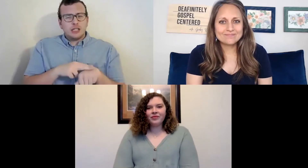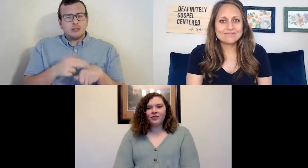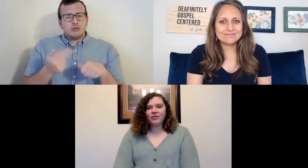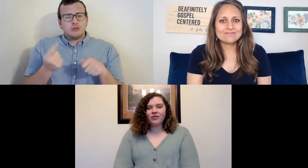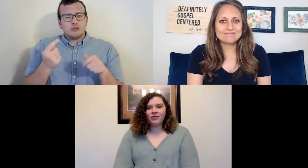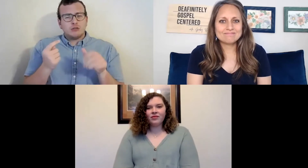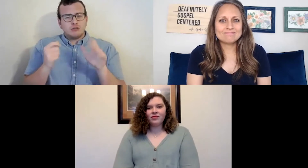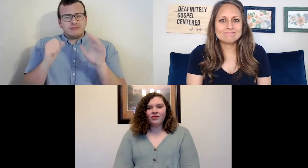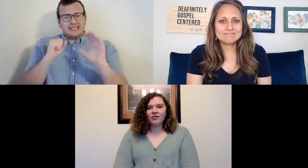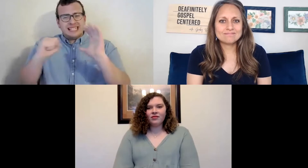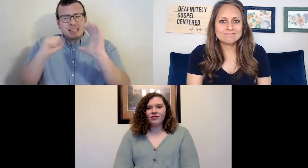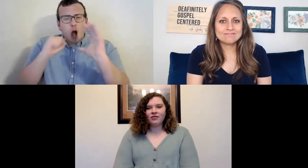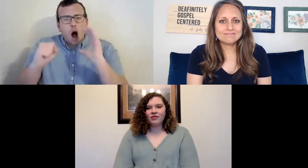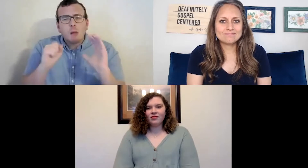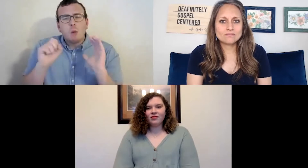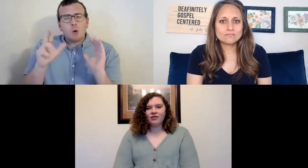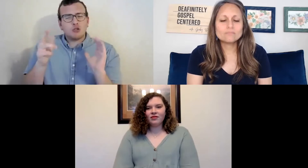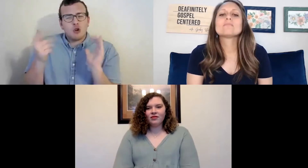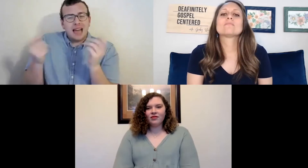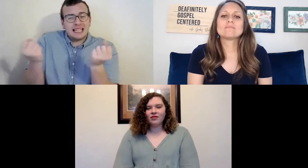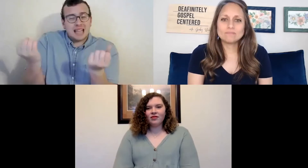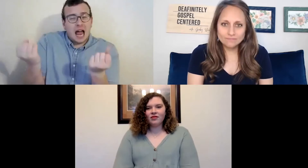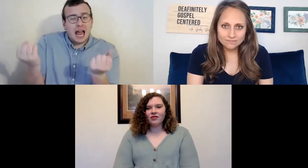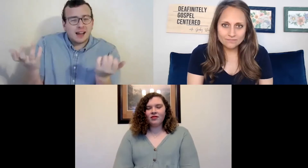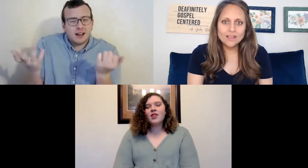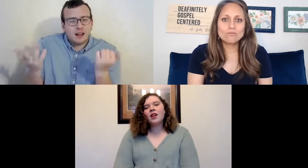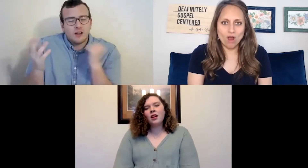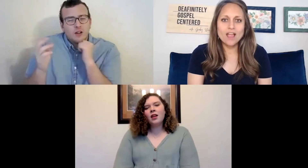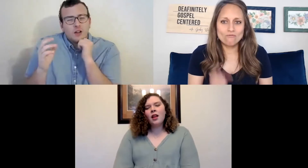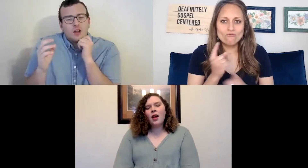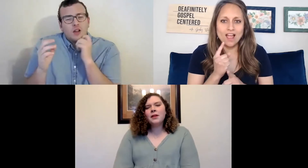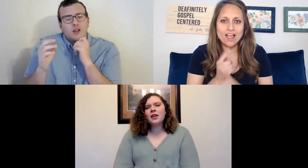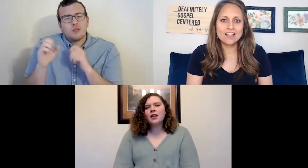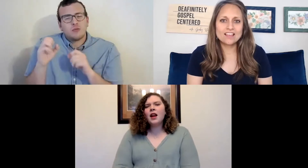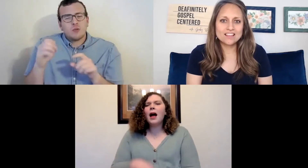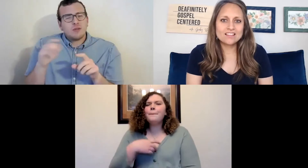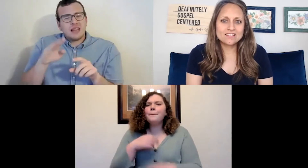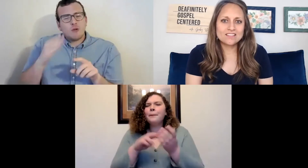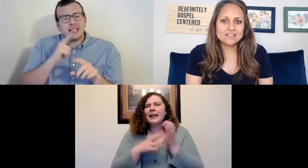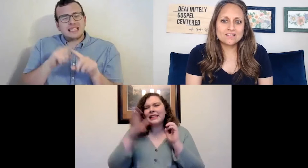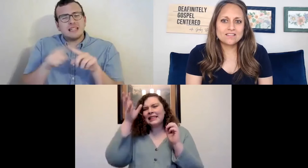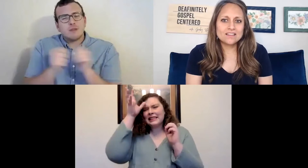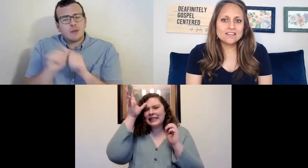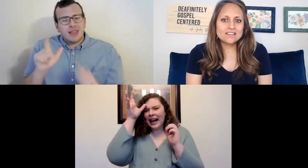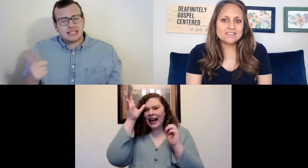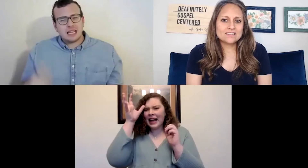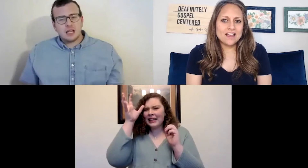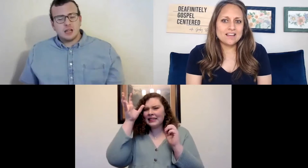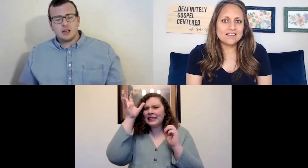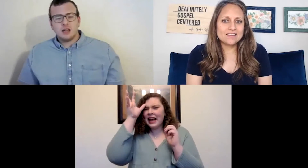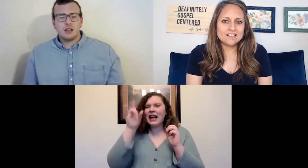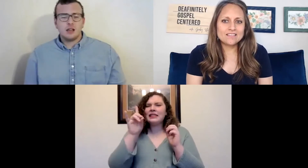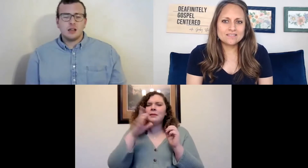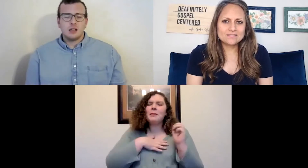was simultaneous communication, or it wasn't really different. Right, okay. Yeah,